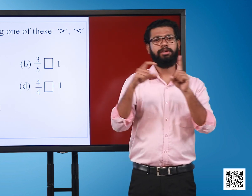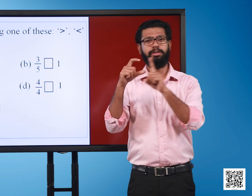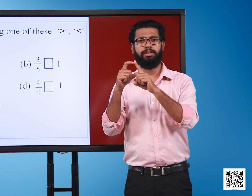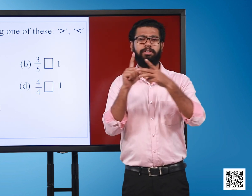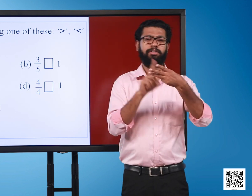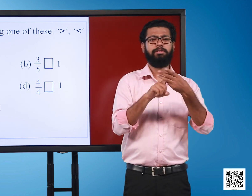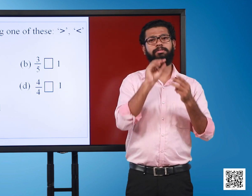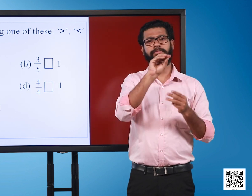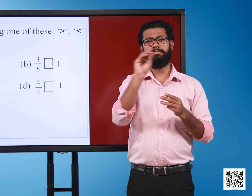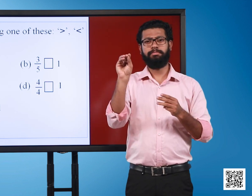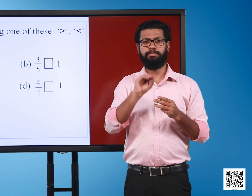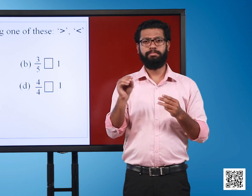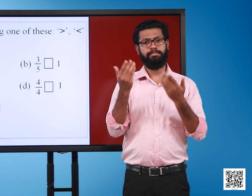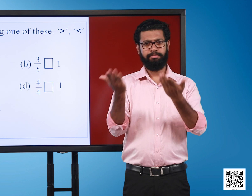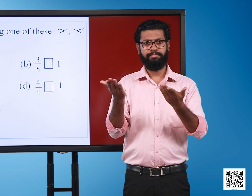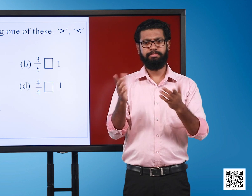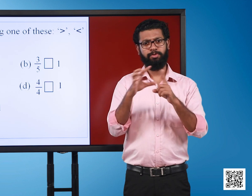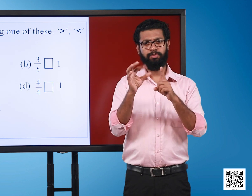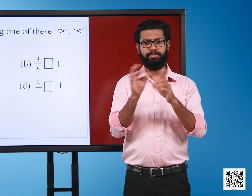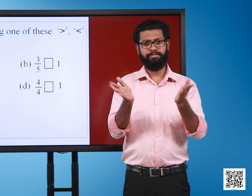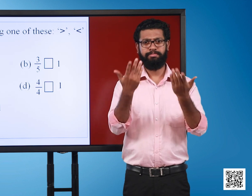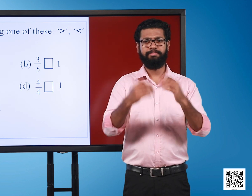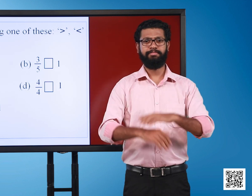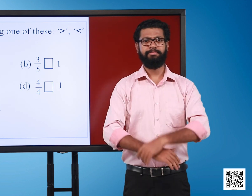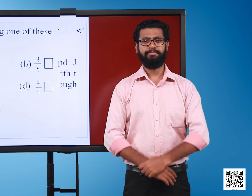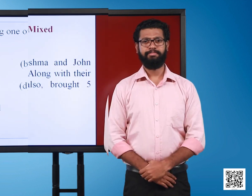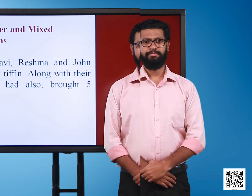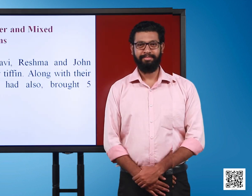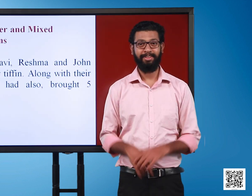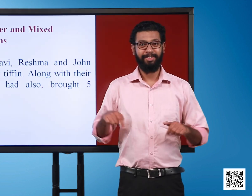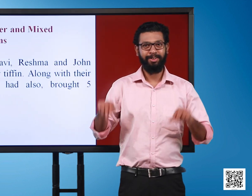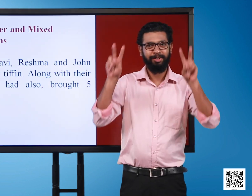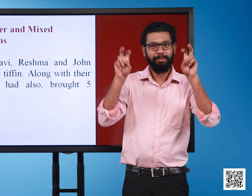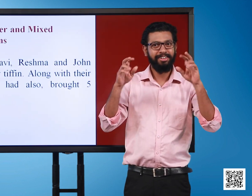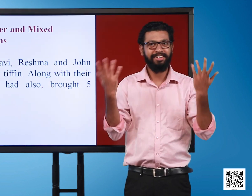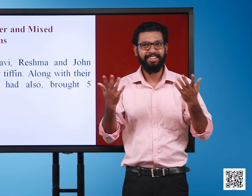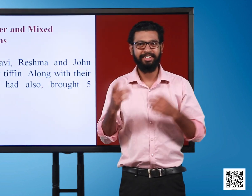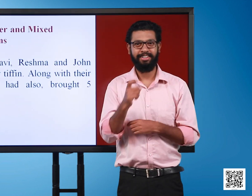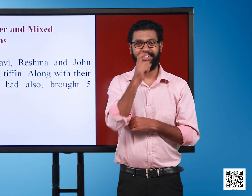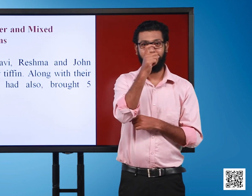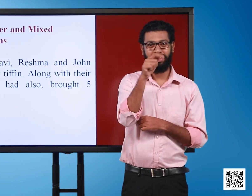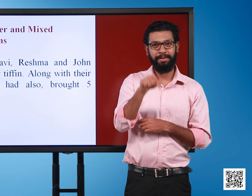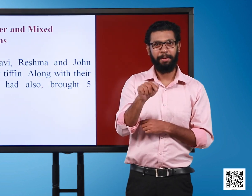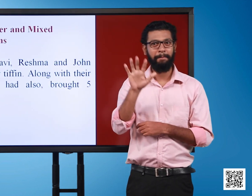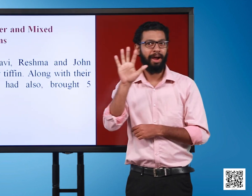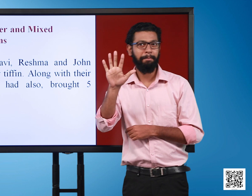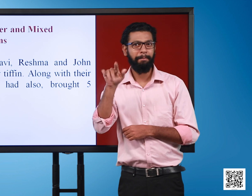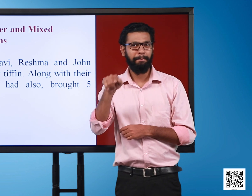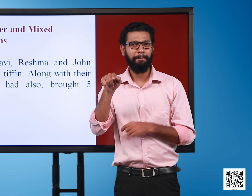2005 upon 2005 dash 1. 7.5.